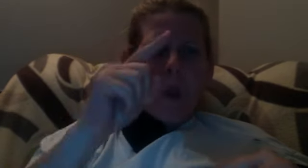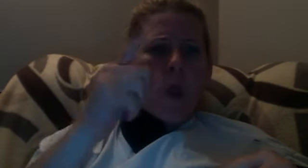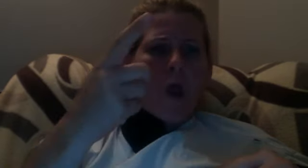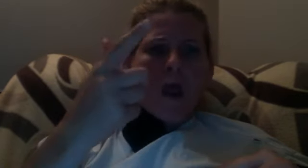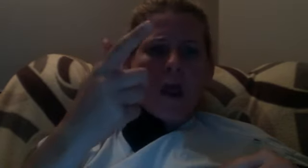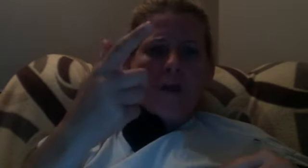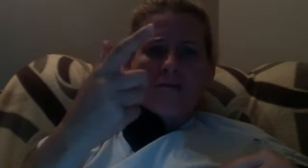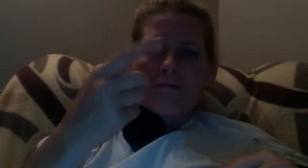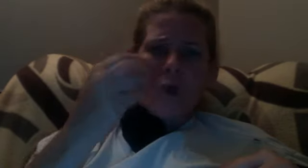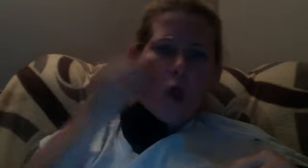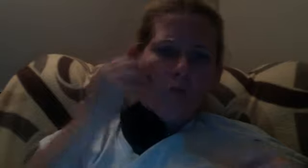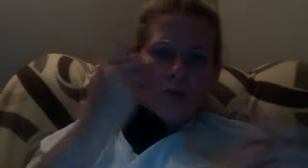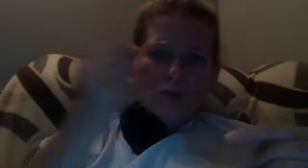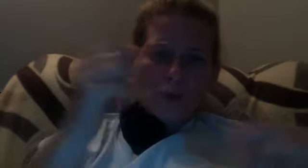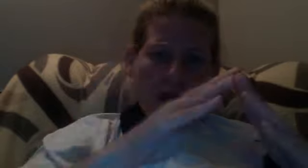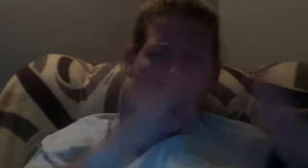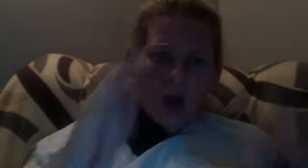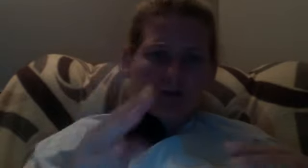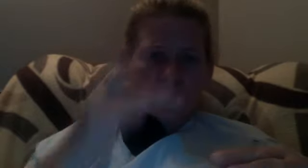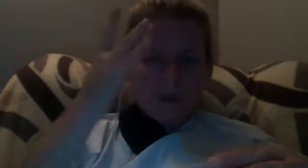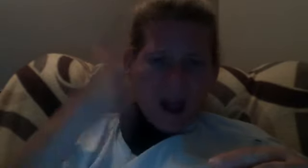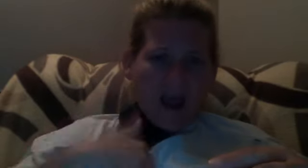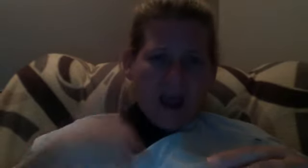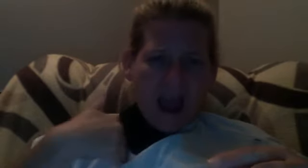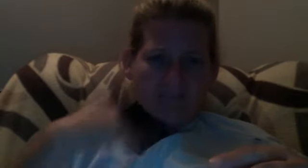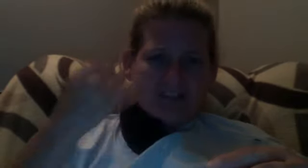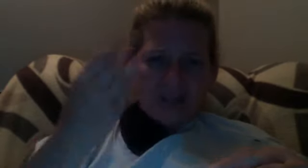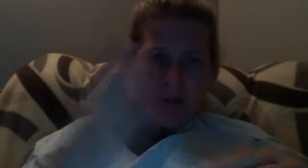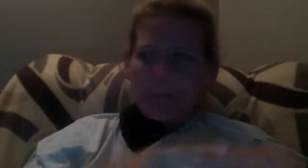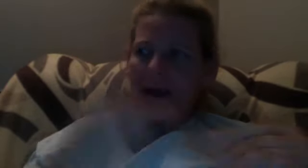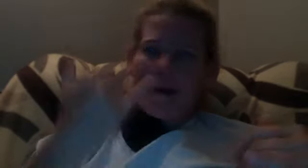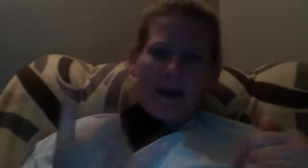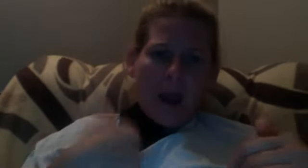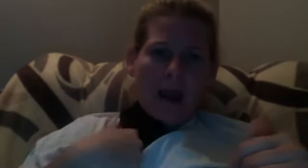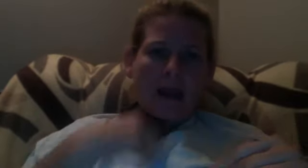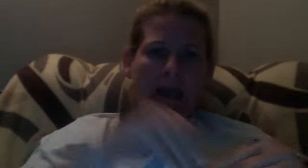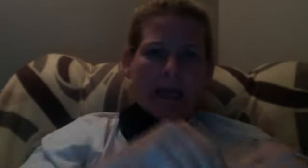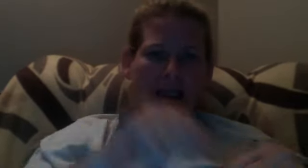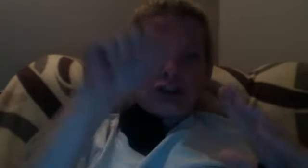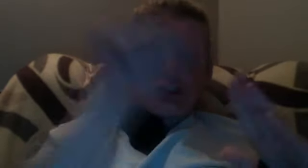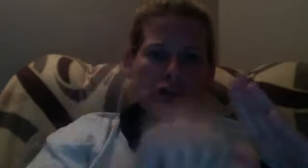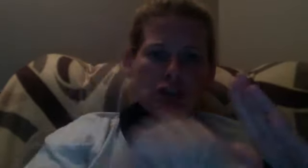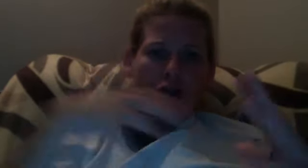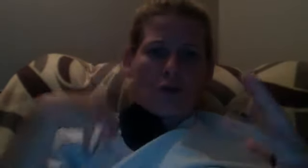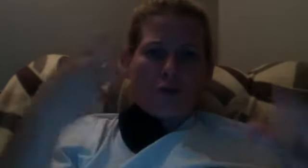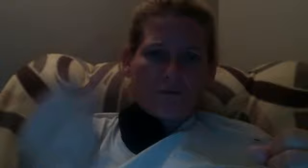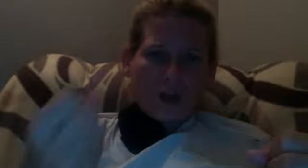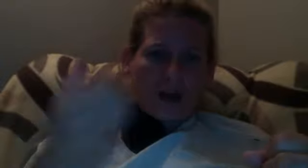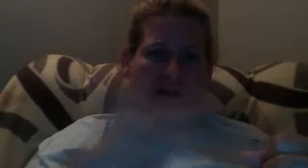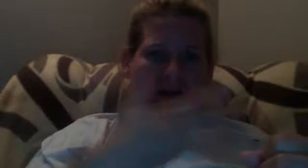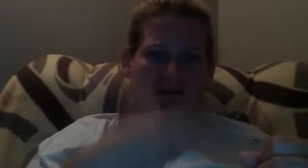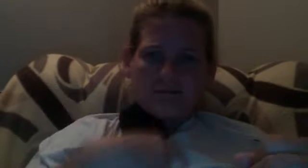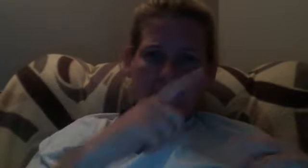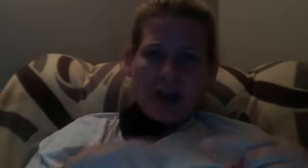Nope. The big loser was Dave Hester, who took a total hit of $125. Daryl Sheets